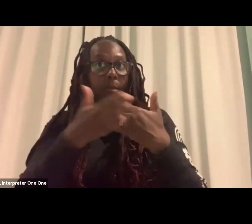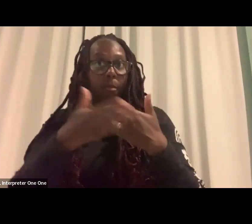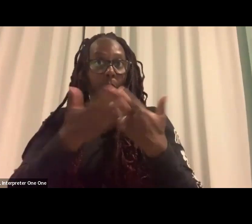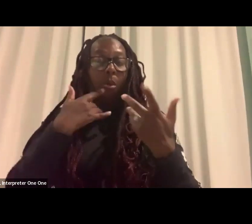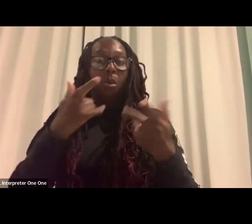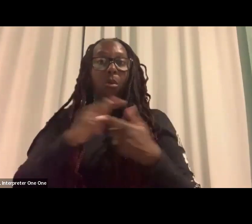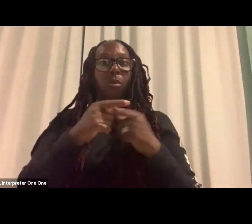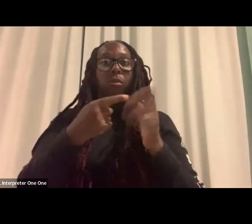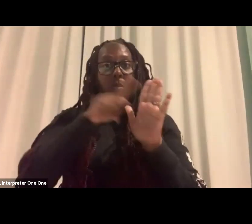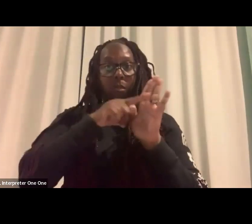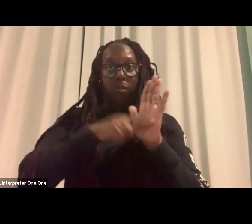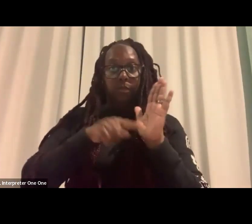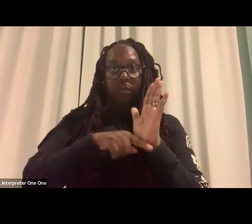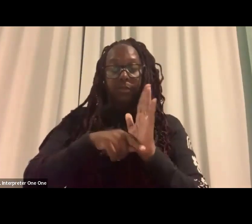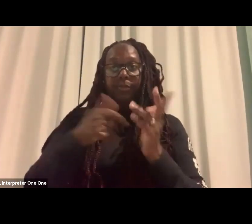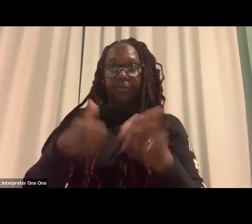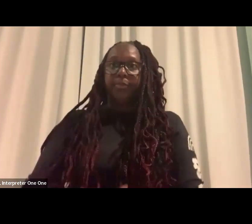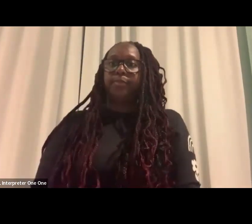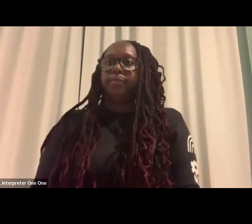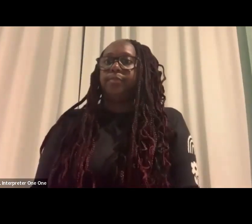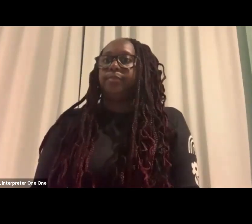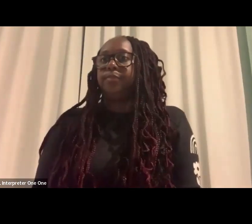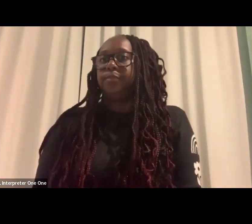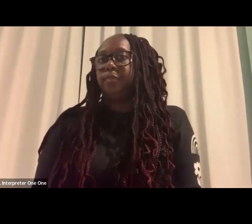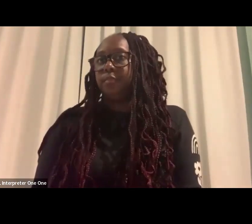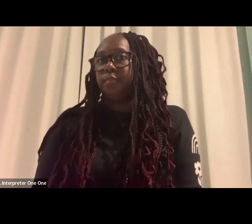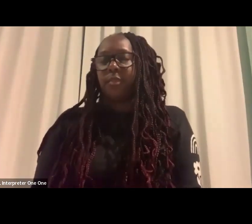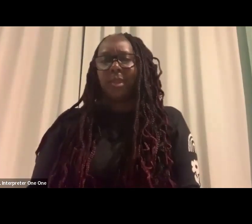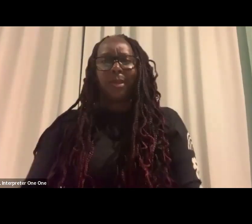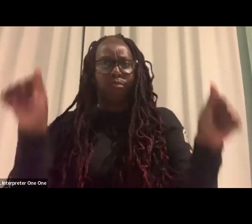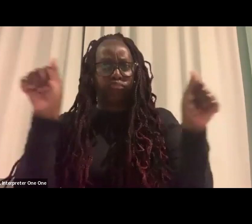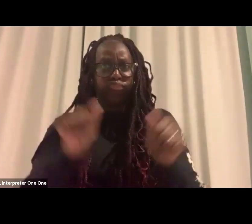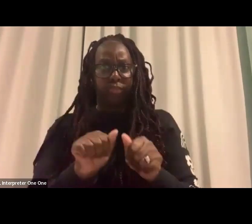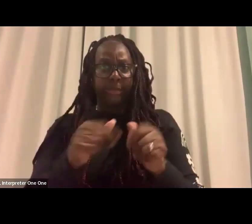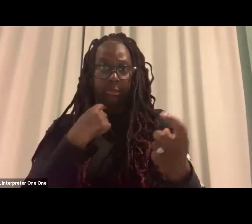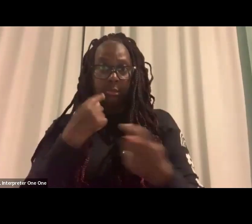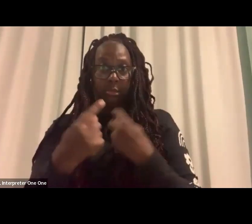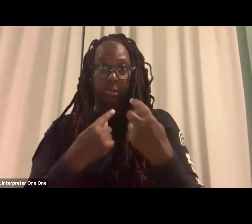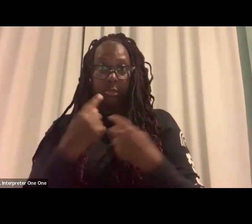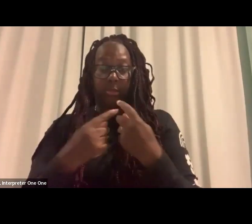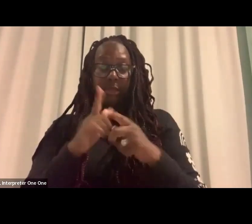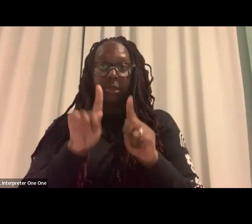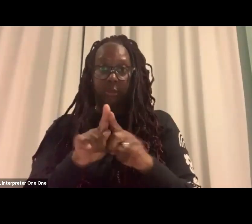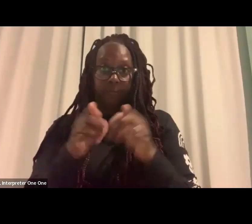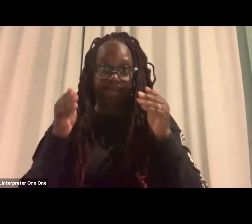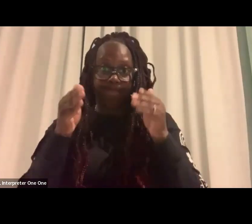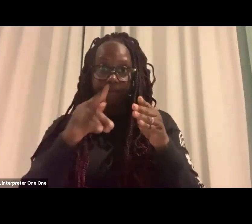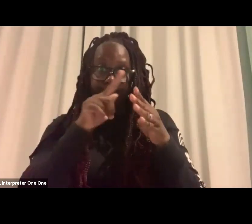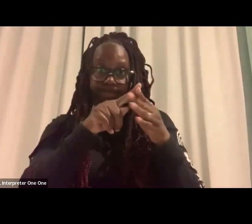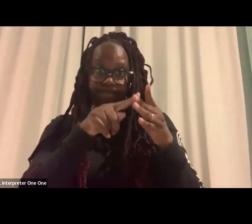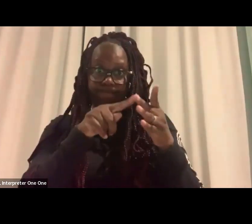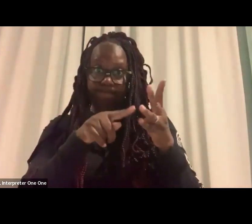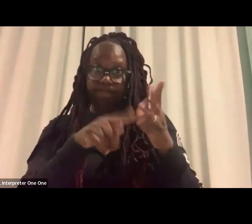design. Now, I'll only be able to give you a very brief overview, so I'll stick to the sort of